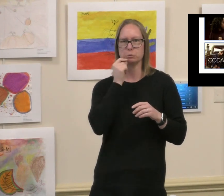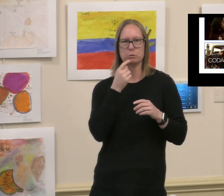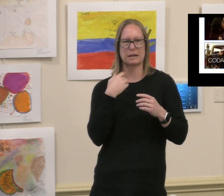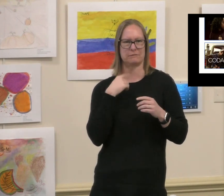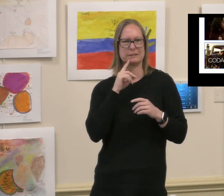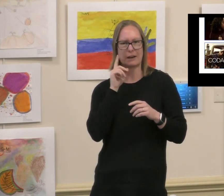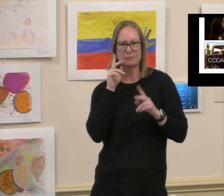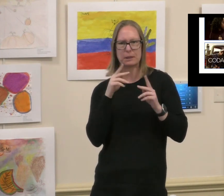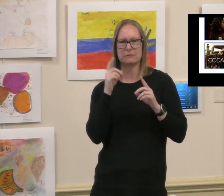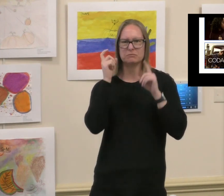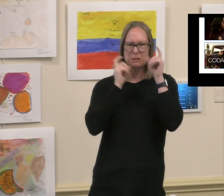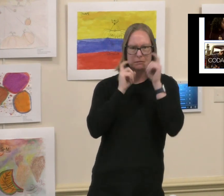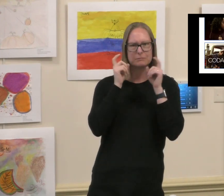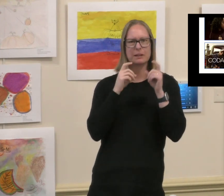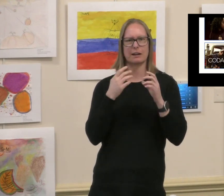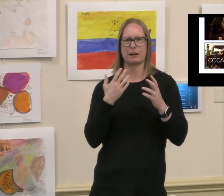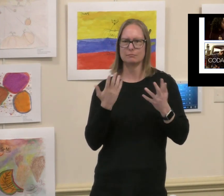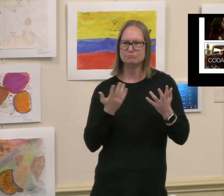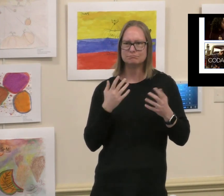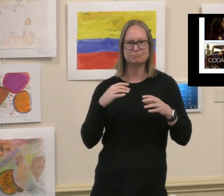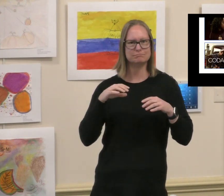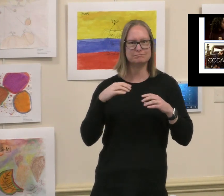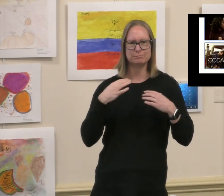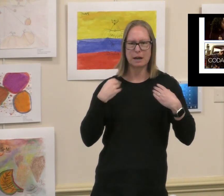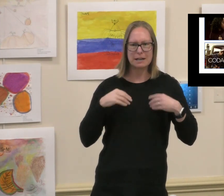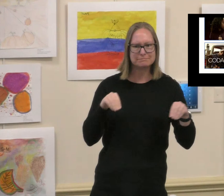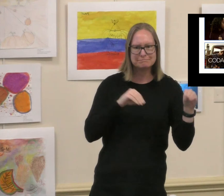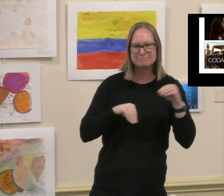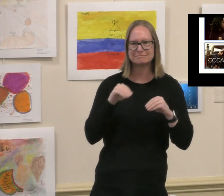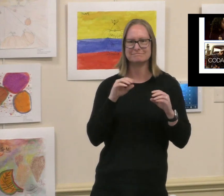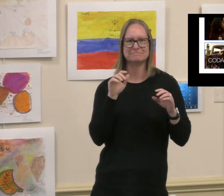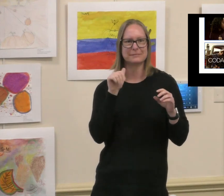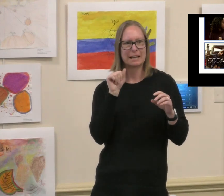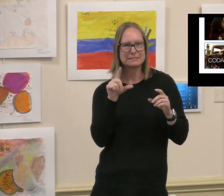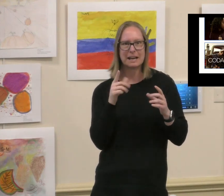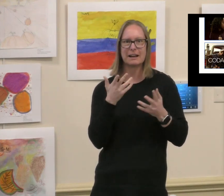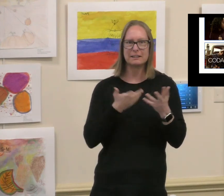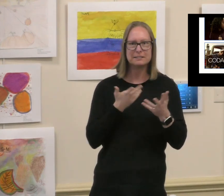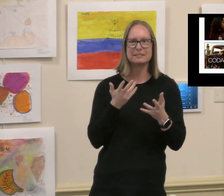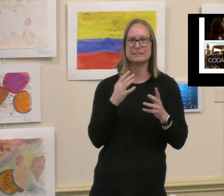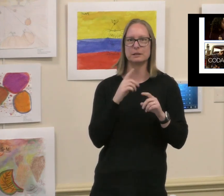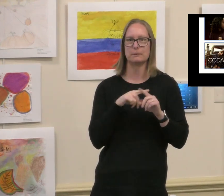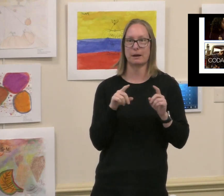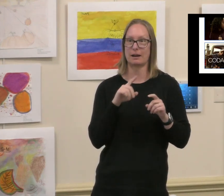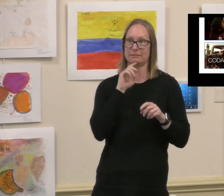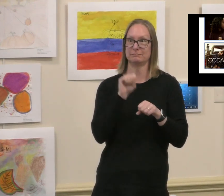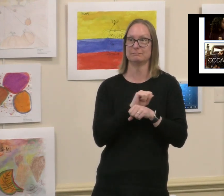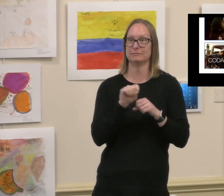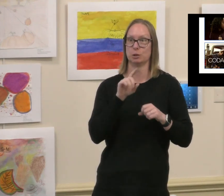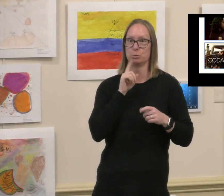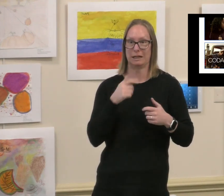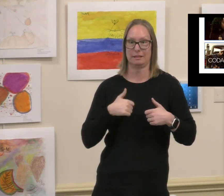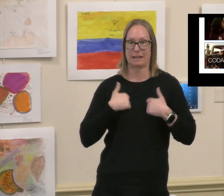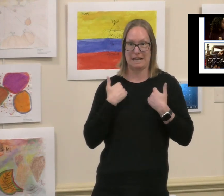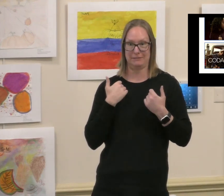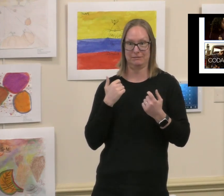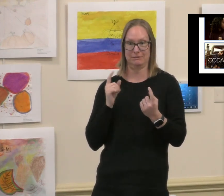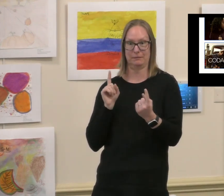screen, or that's really neat. Deaf people are very expressive and they use a lot of facial expression.